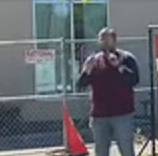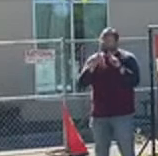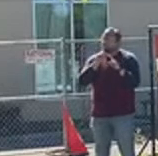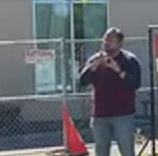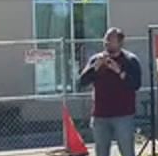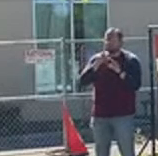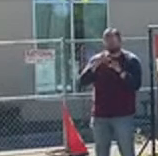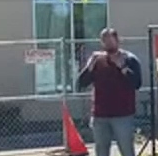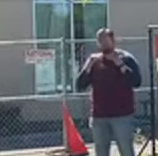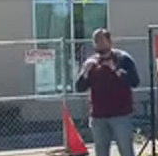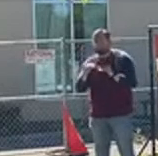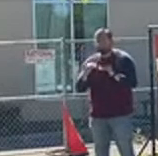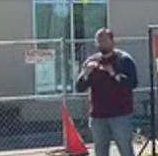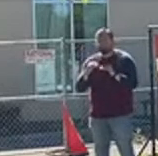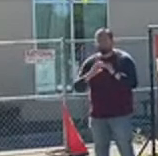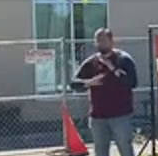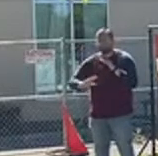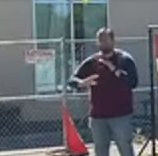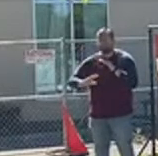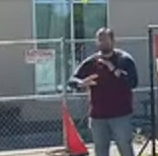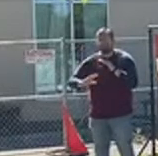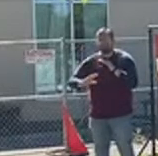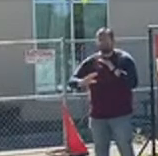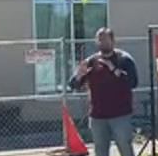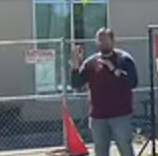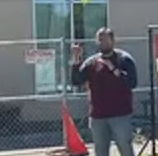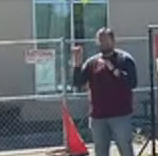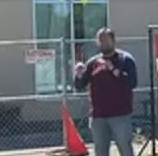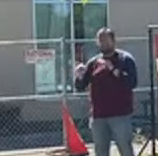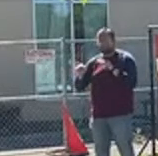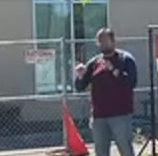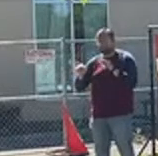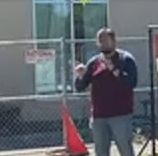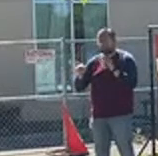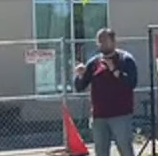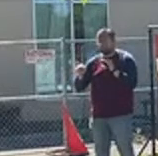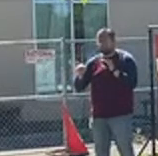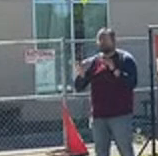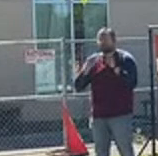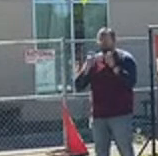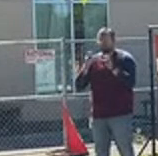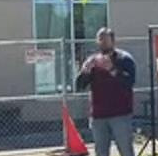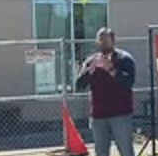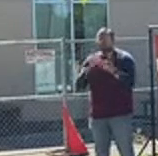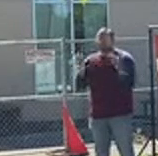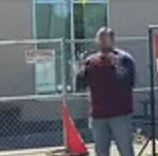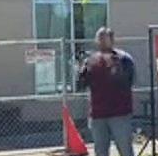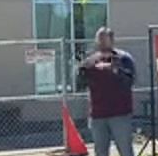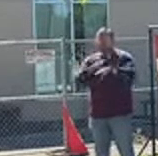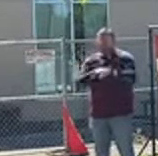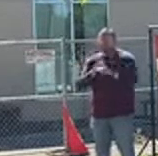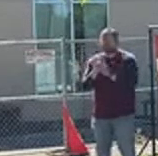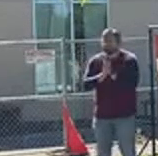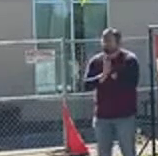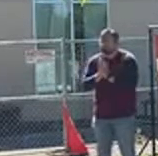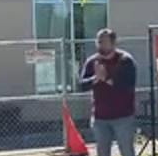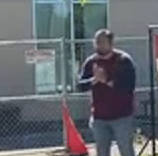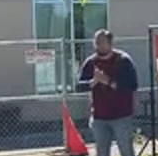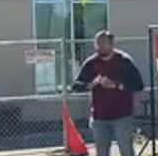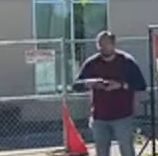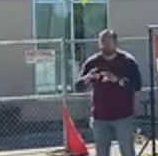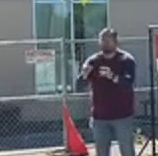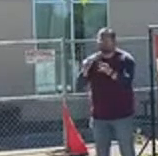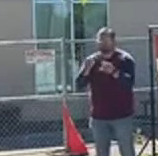line is that this gives students more time, builds their stamina, opportunity